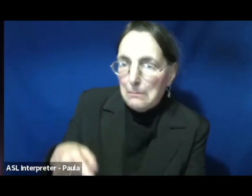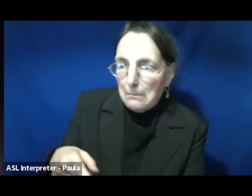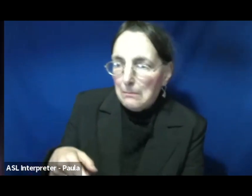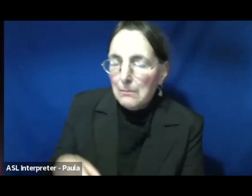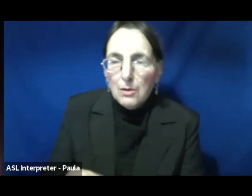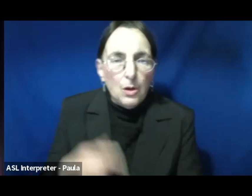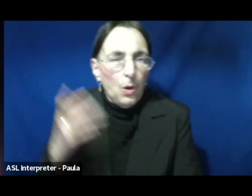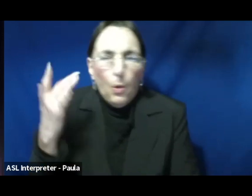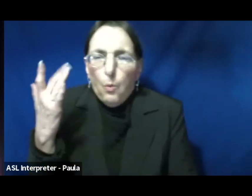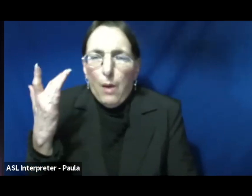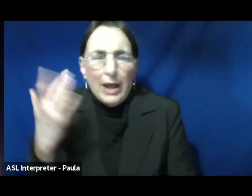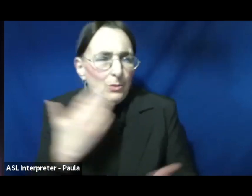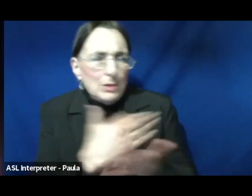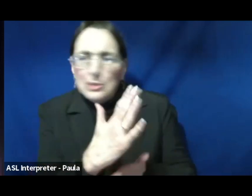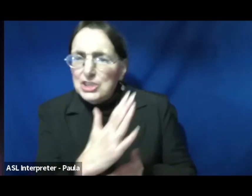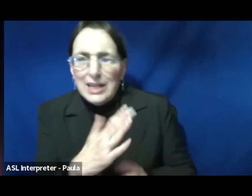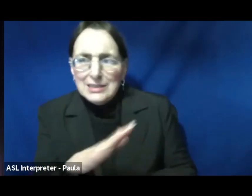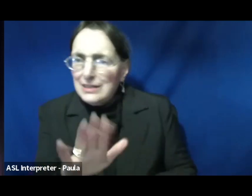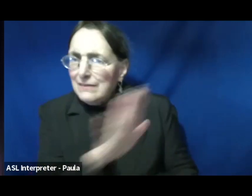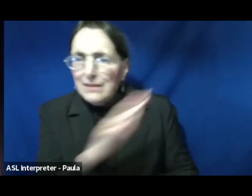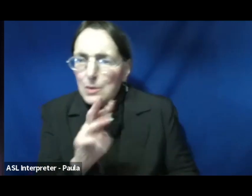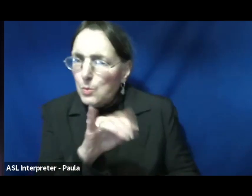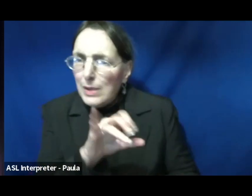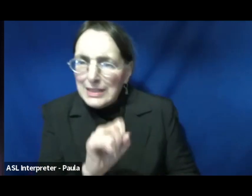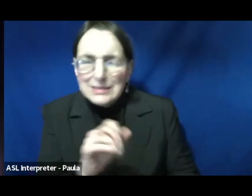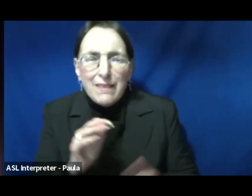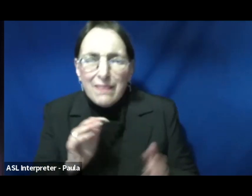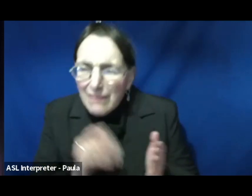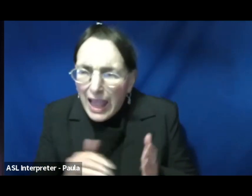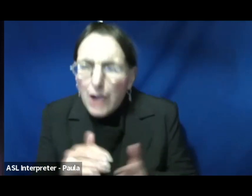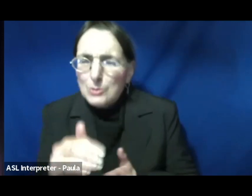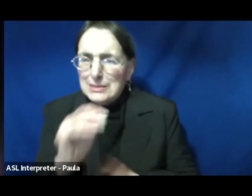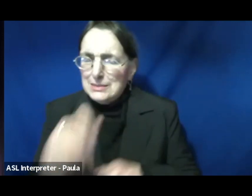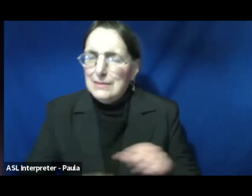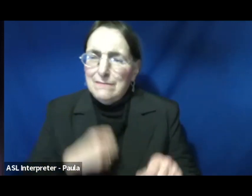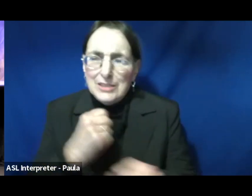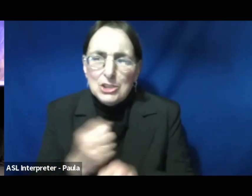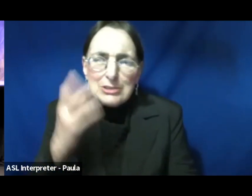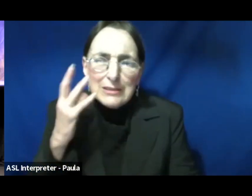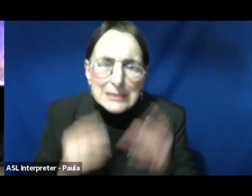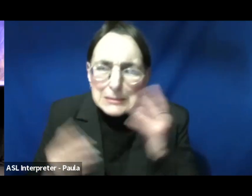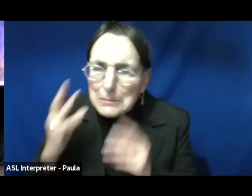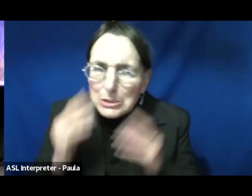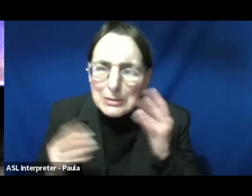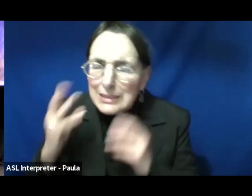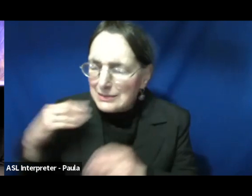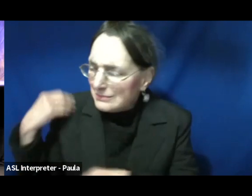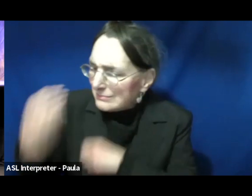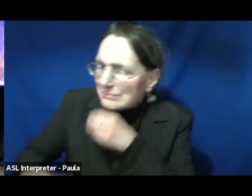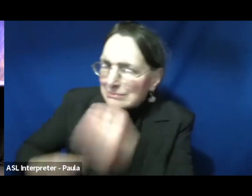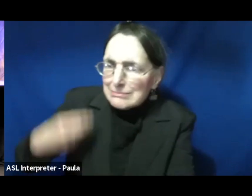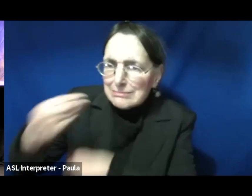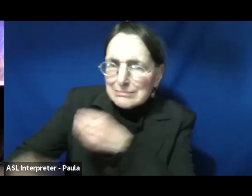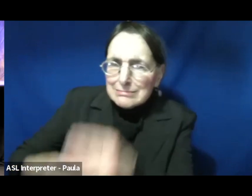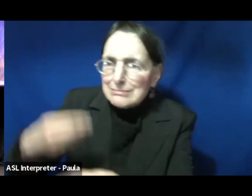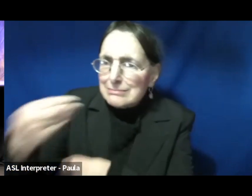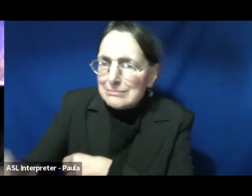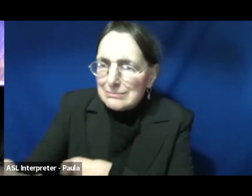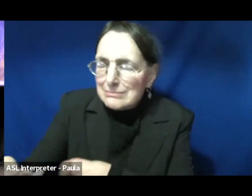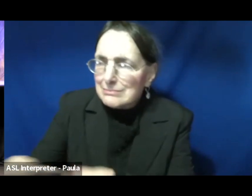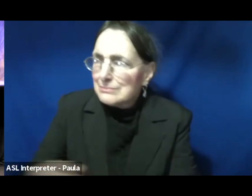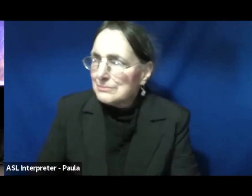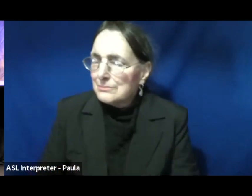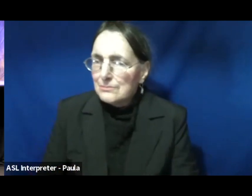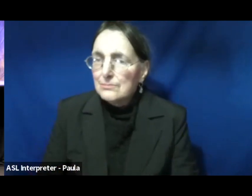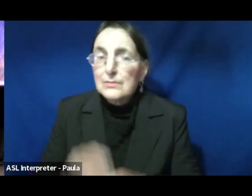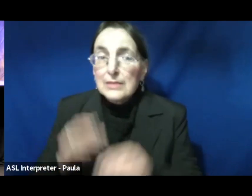Why are we rejecting thousands of years of experience and knowledge? Can we enhance it without rejecting what